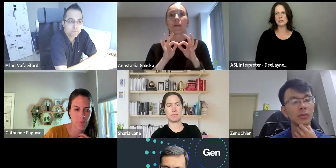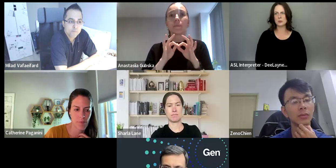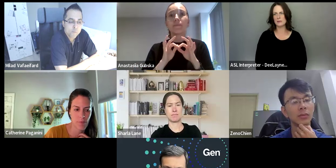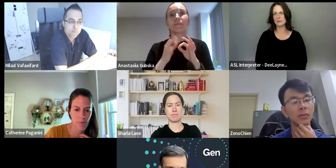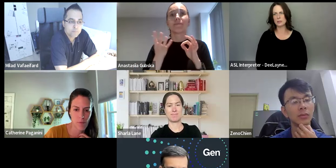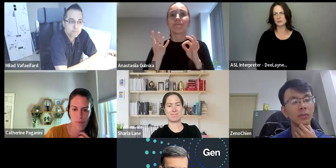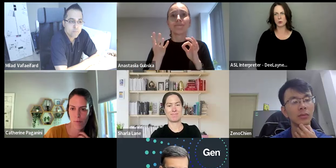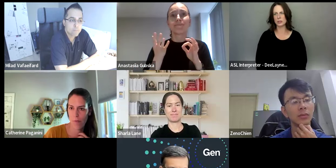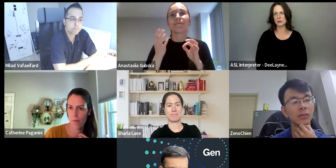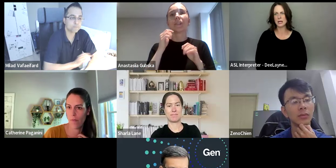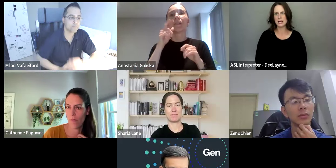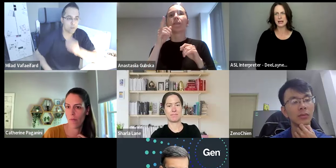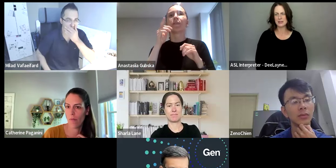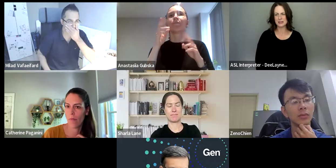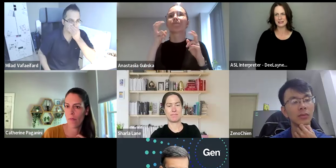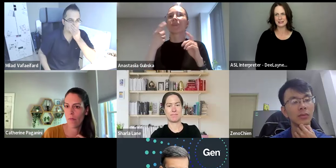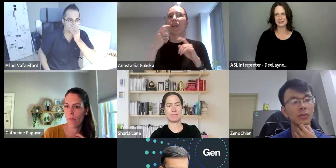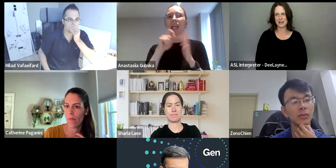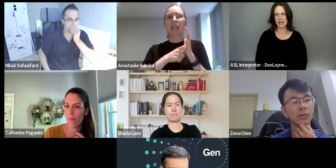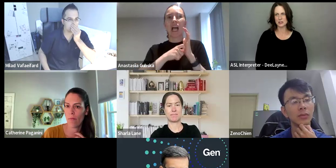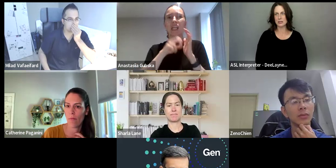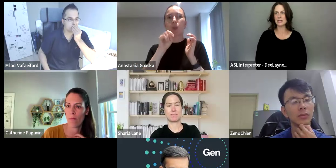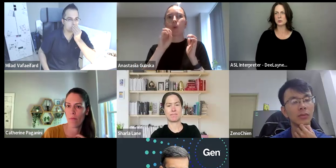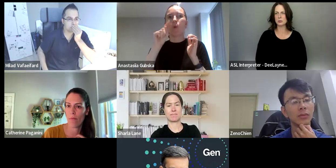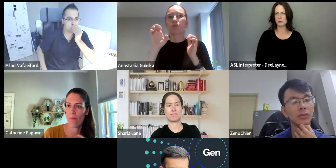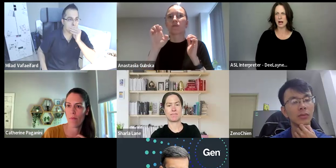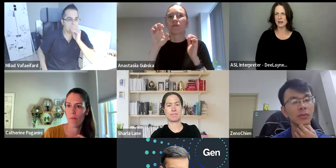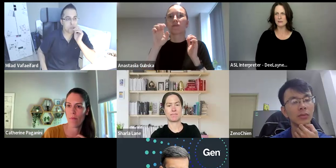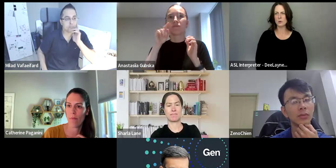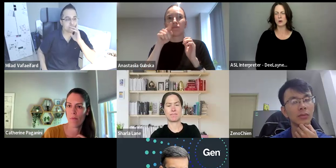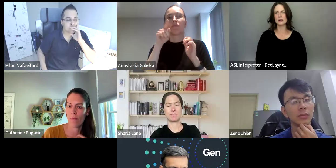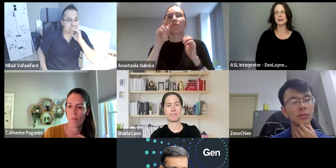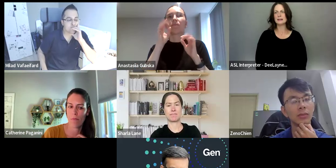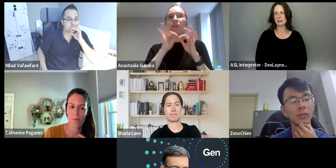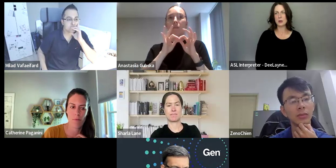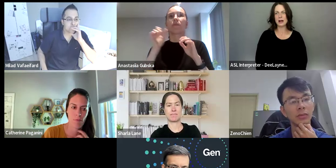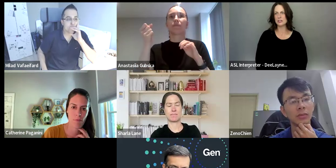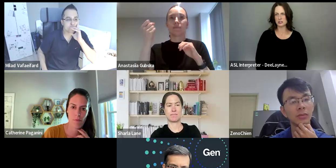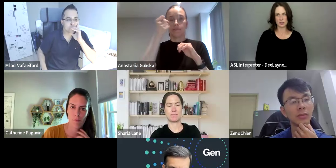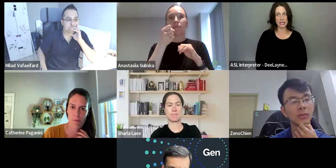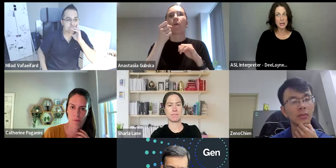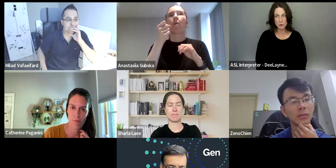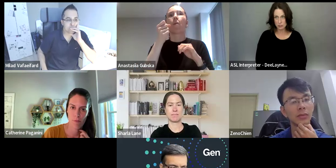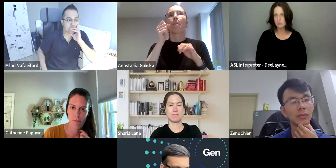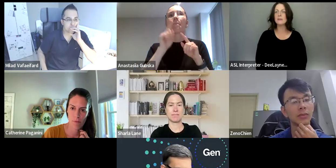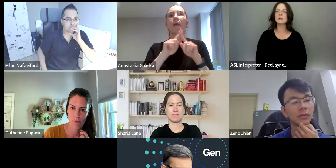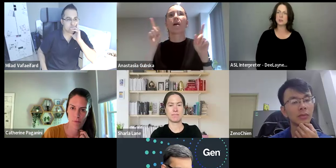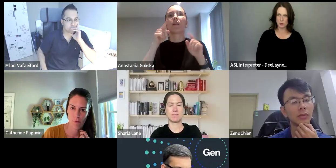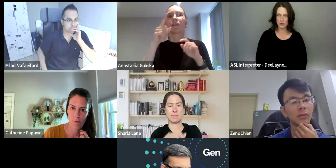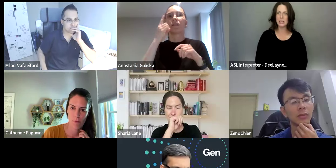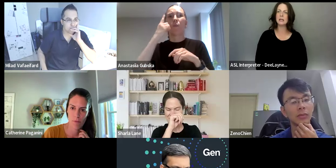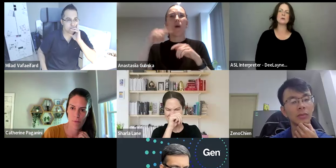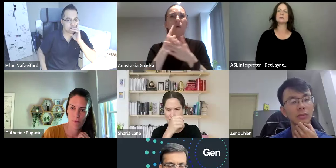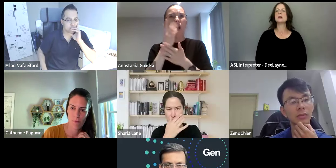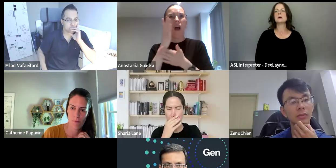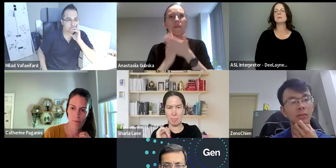or yes, we'll have information for you. And then that's not actually the case when you arrive, or like you'll have it just for the keynote. They'll have an interpreter